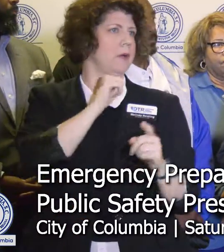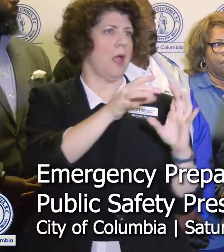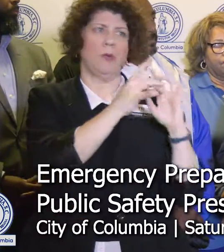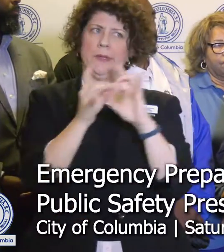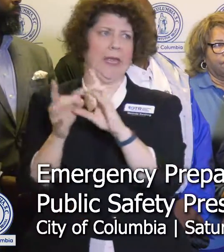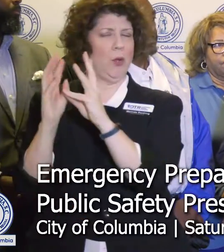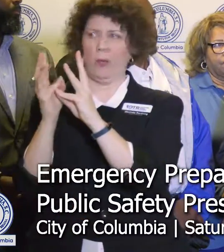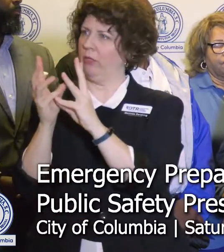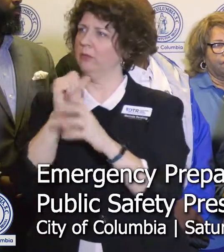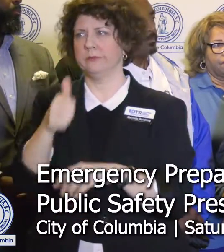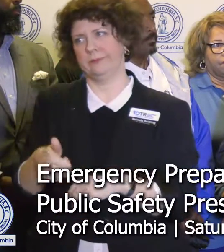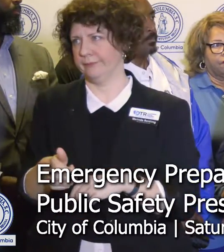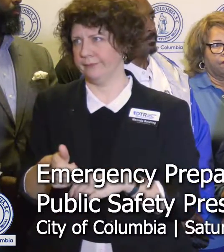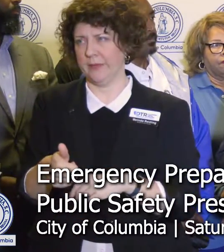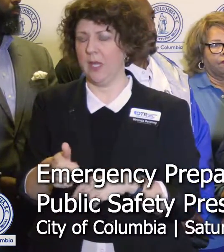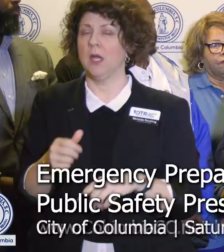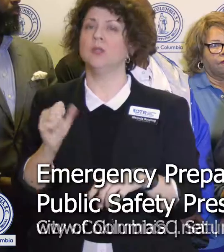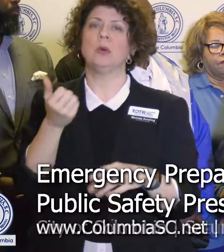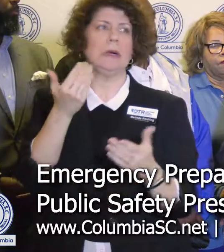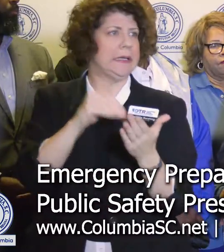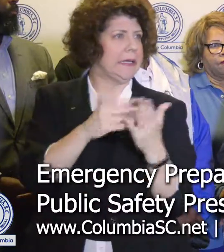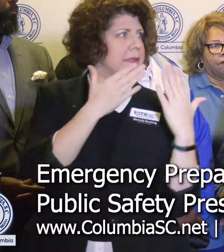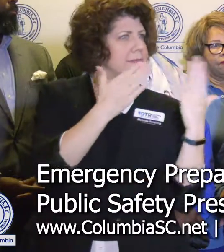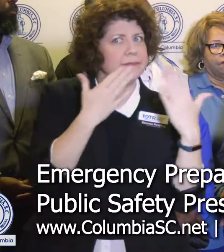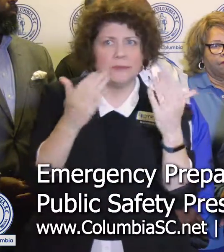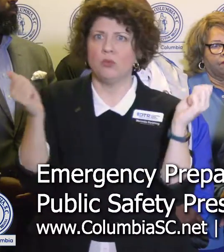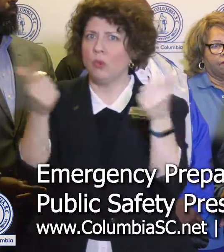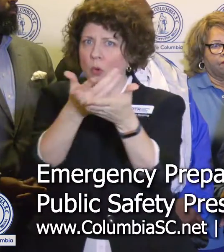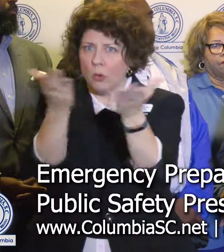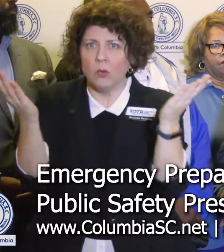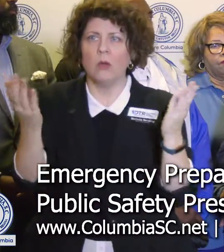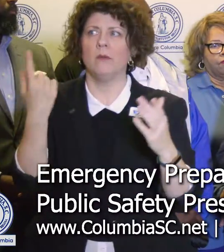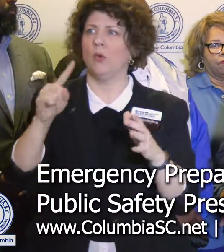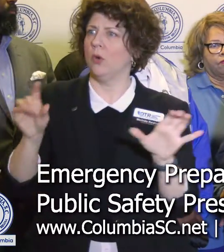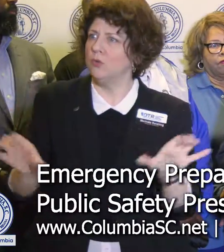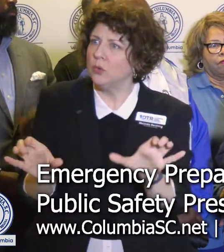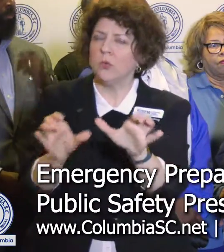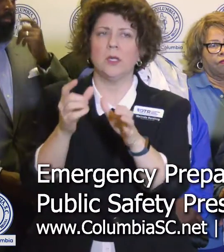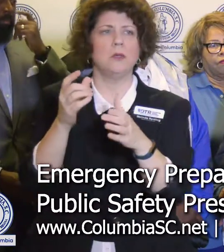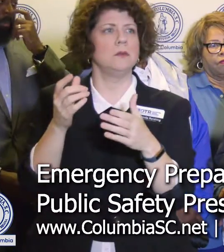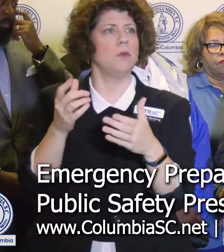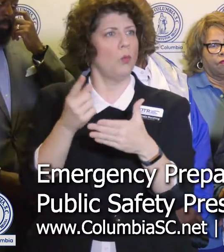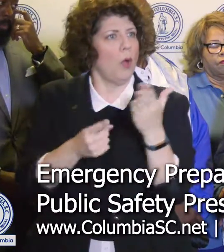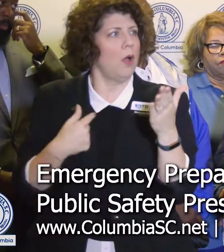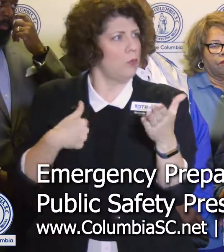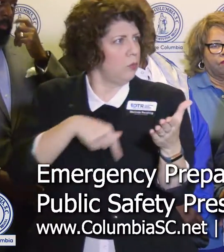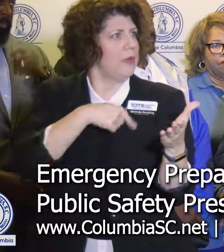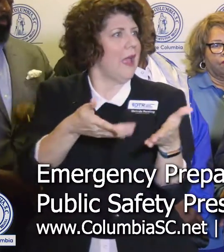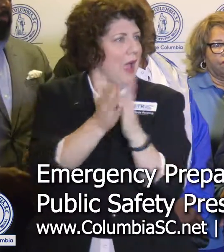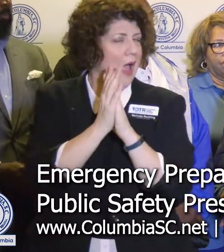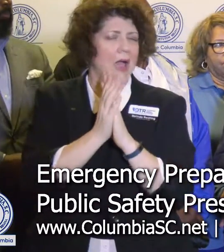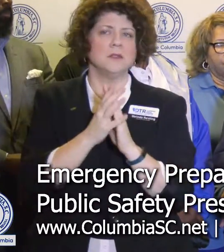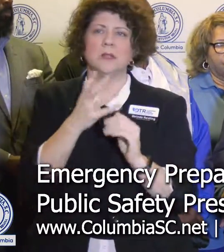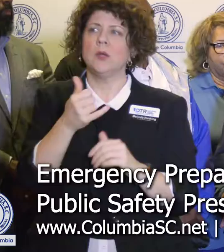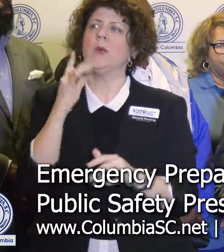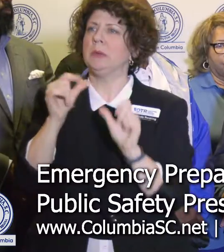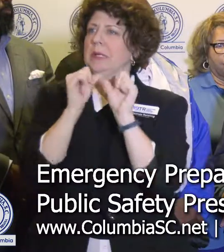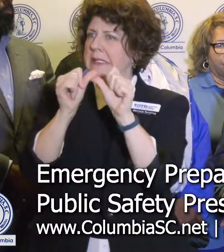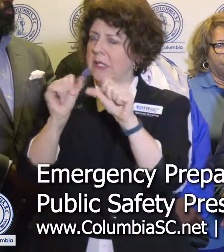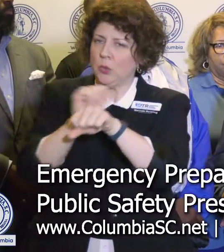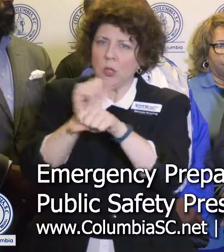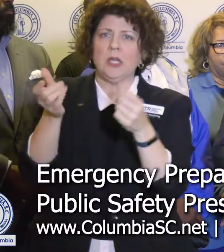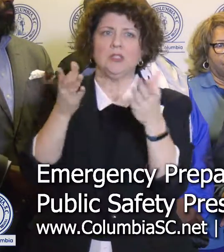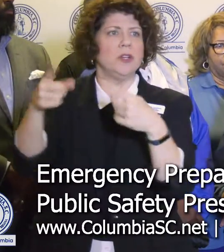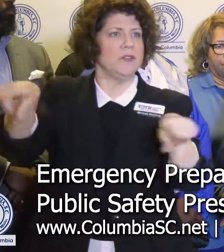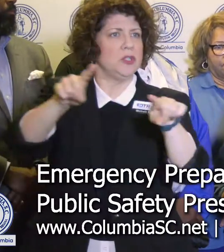weather-related incident. So, again, thank you all for just doing what we've asked you to do, and we'll continue to serve you as